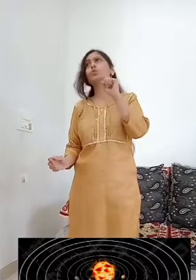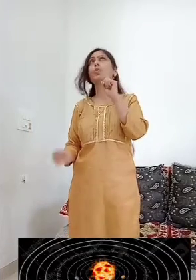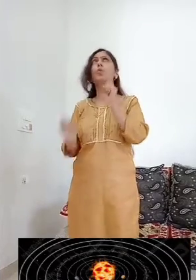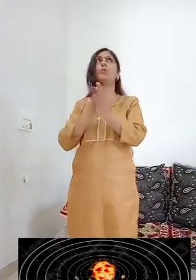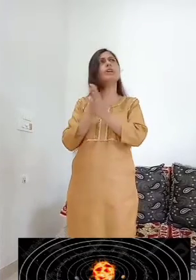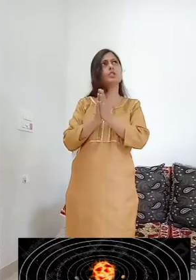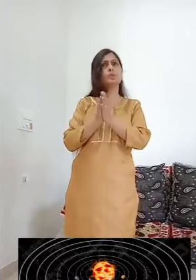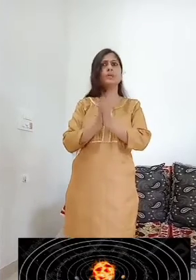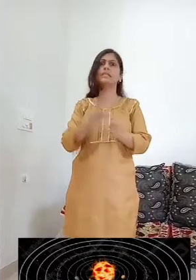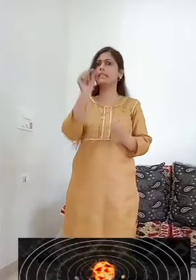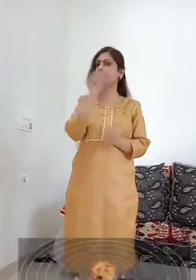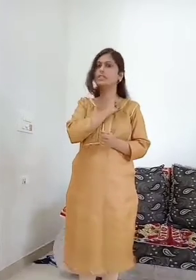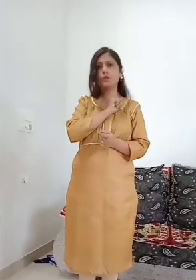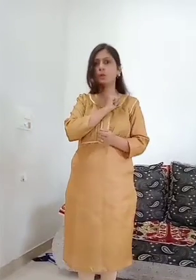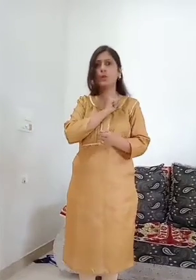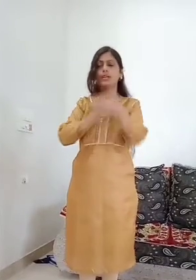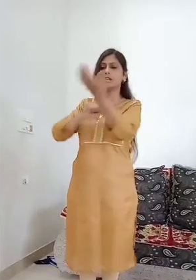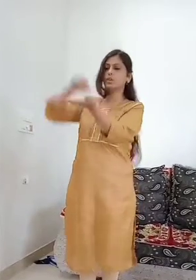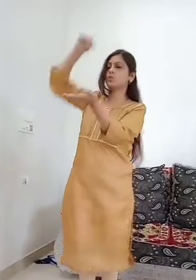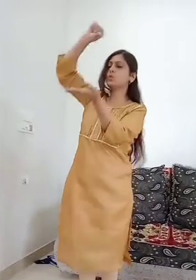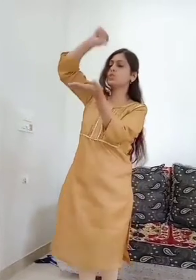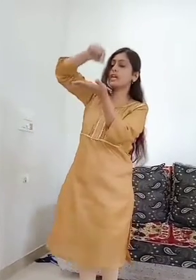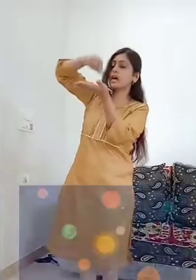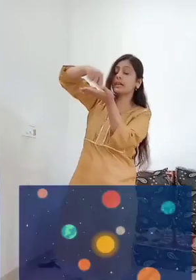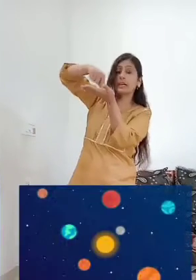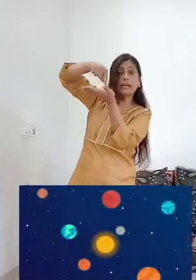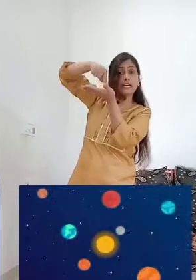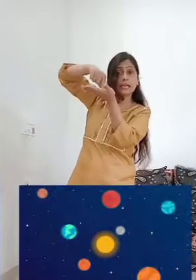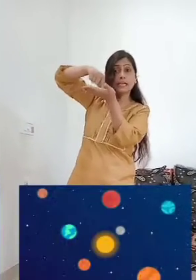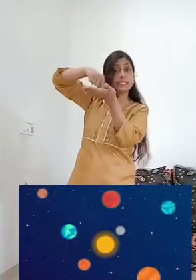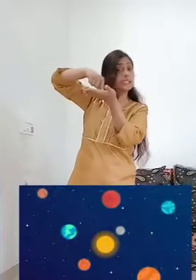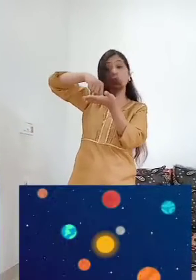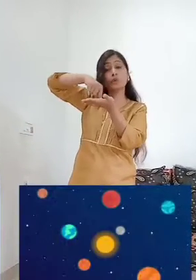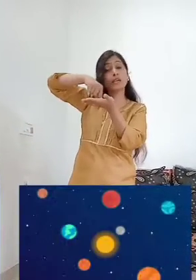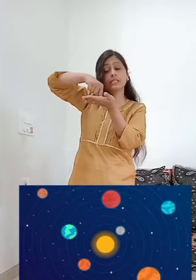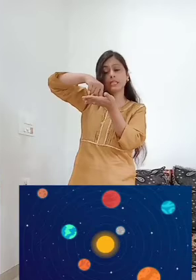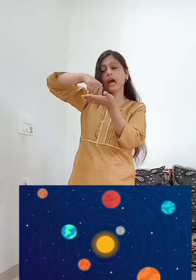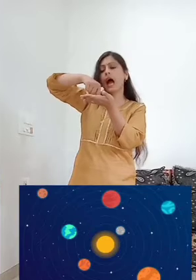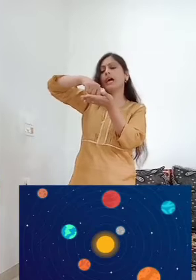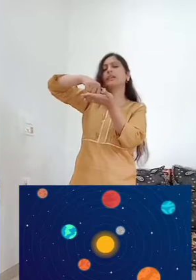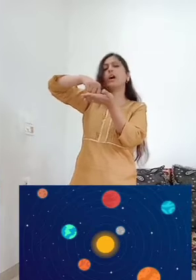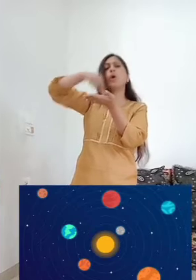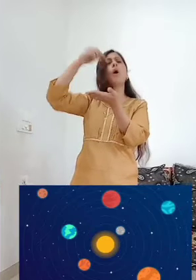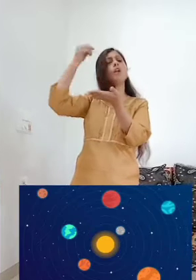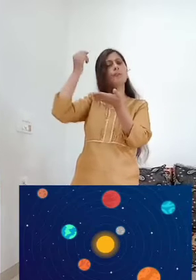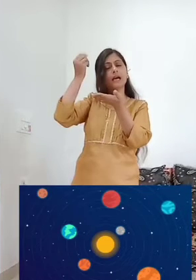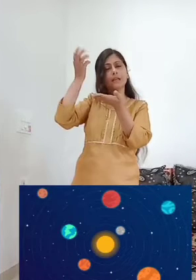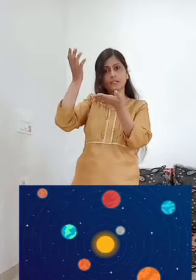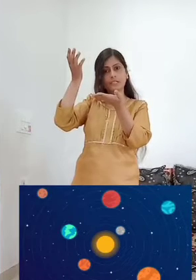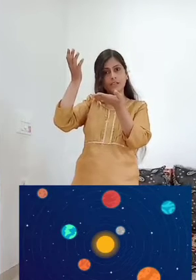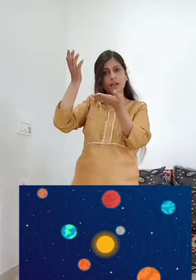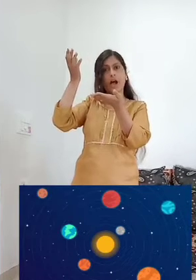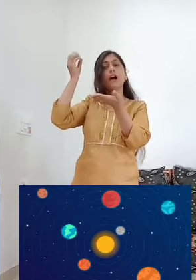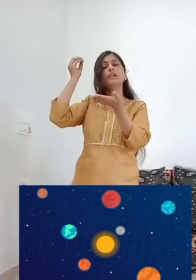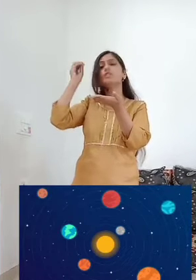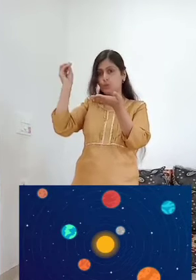So we assume that sun is the nucleus. So sun is the nucleus and all planets are